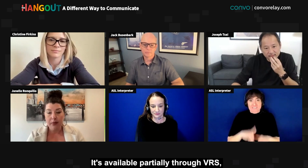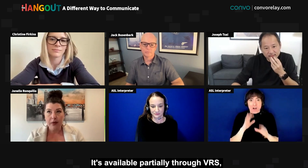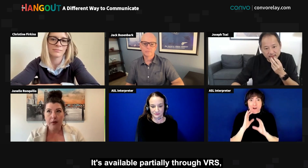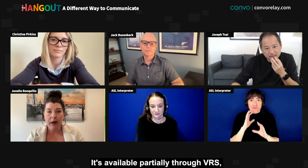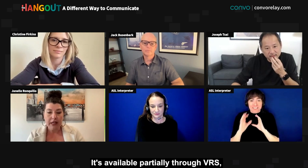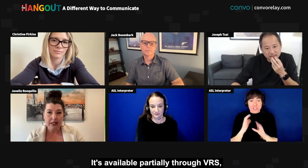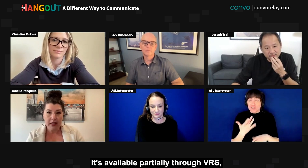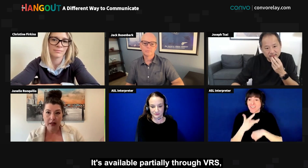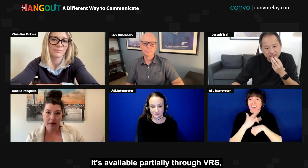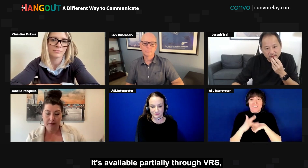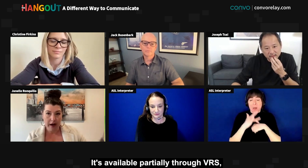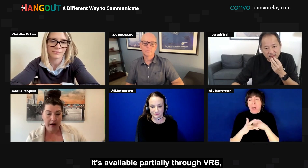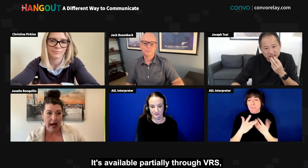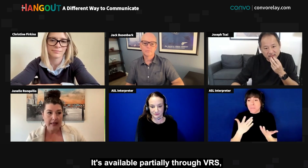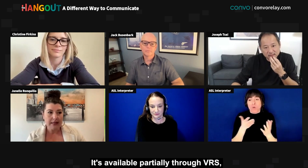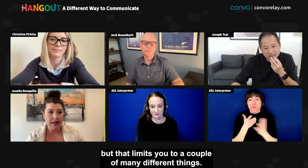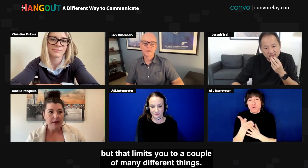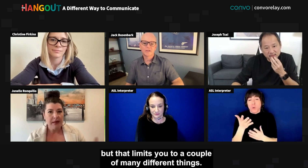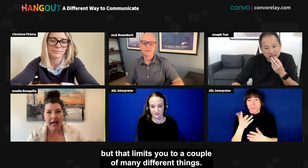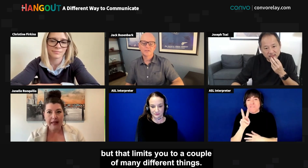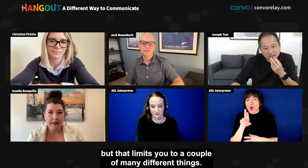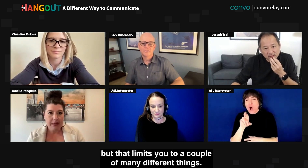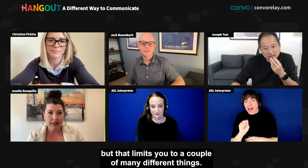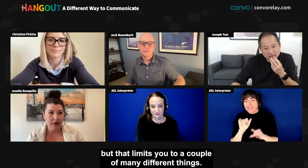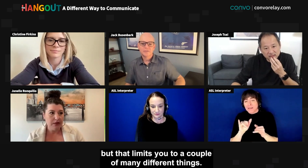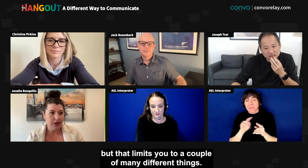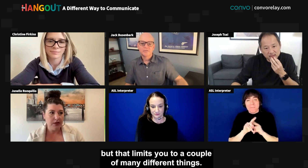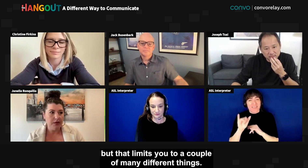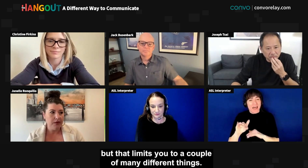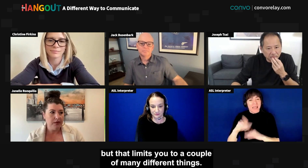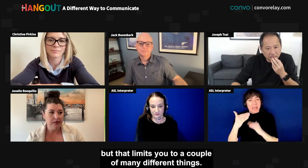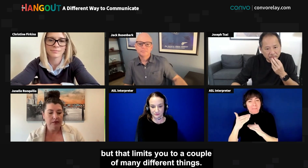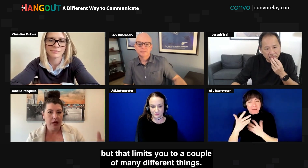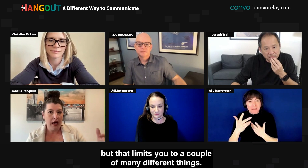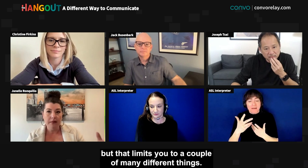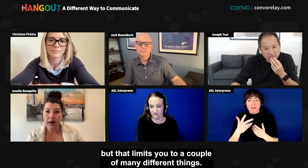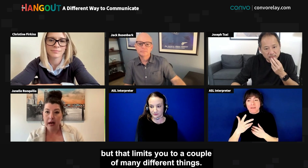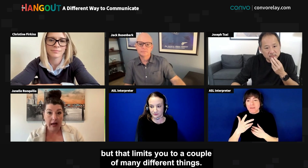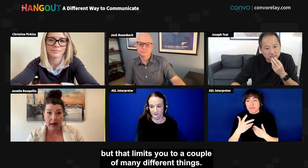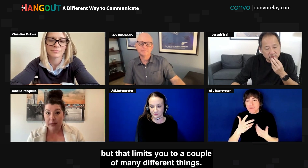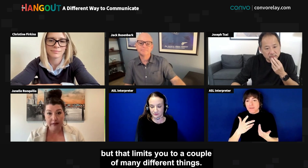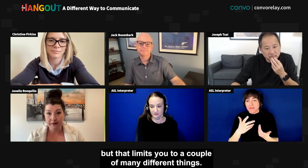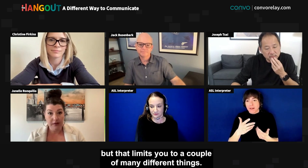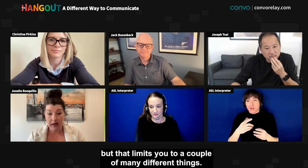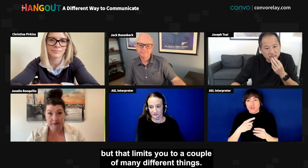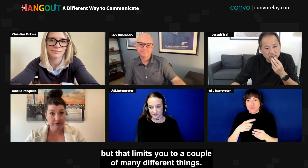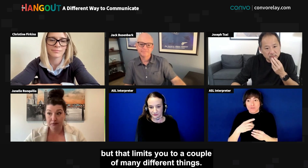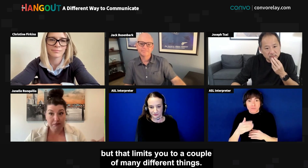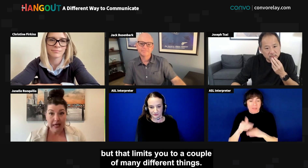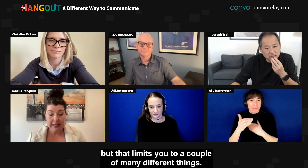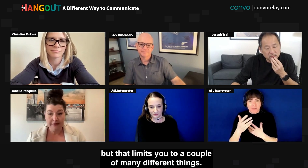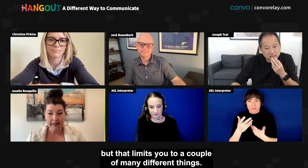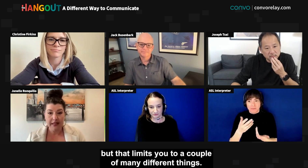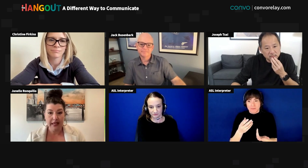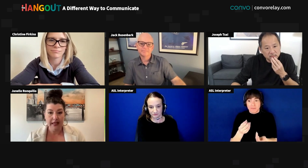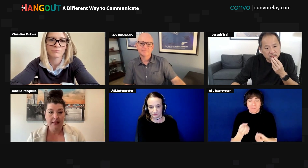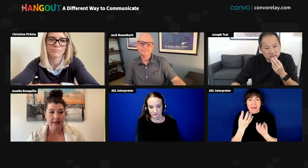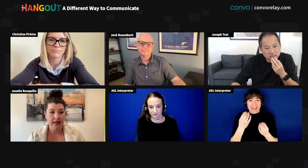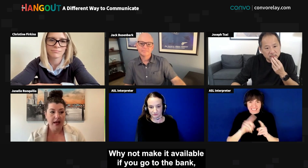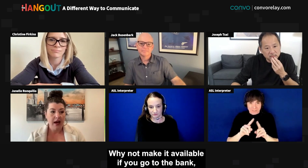available partially through VRS, but that limits you to a couple of many different things.